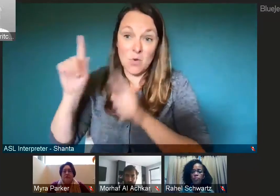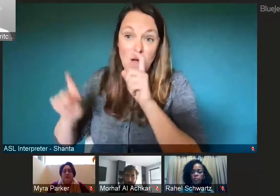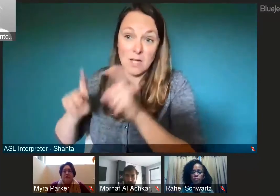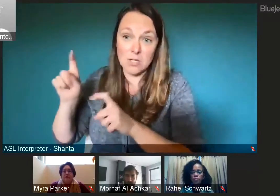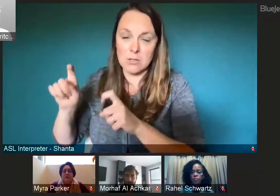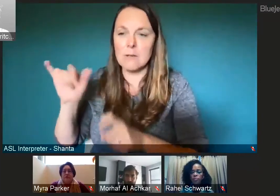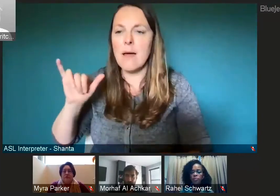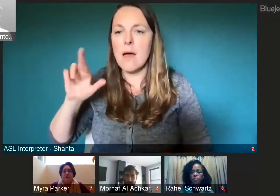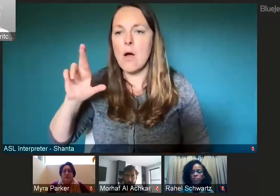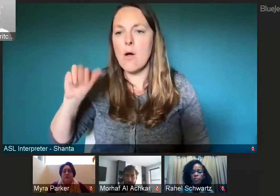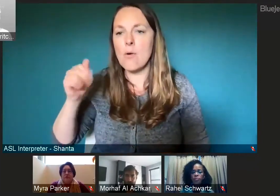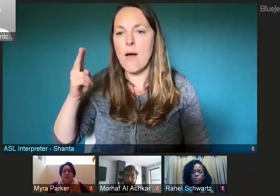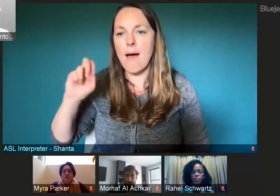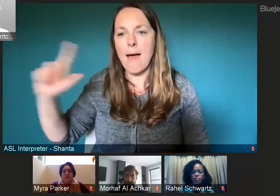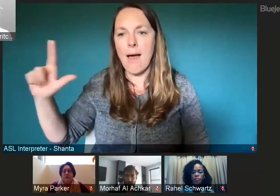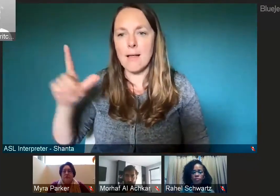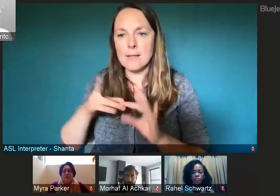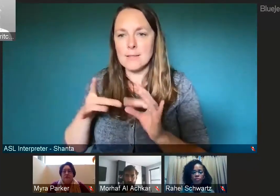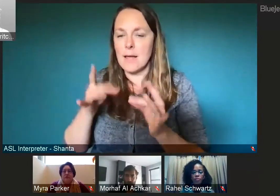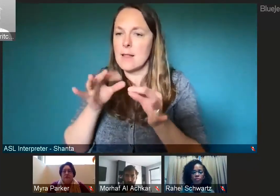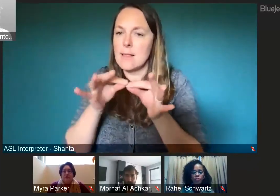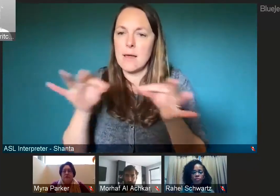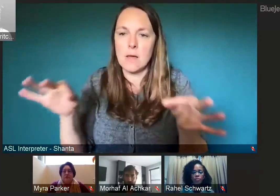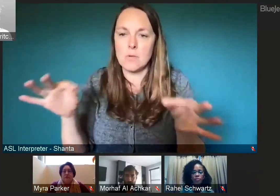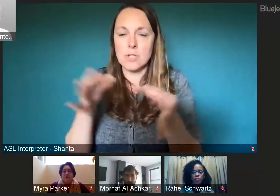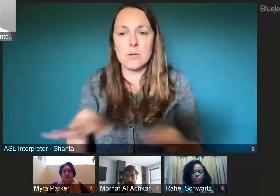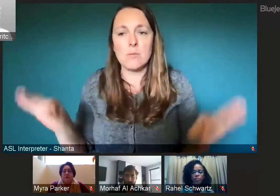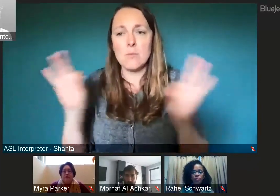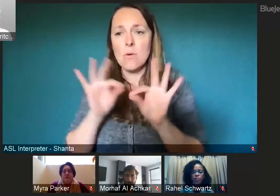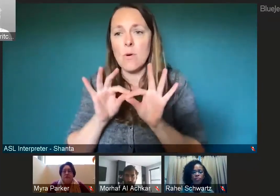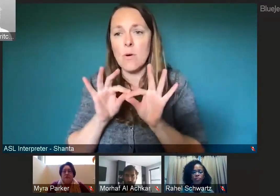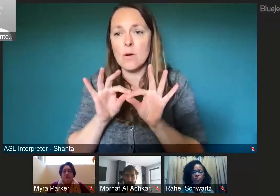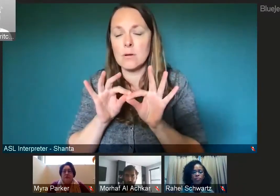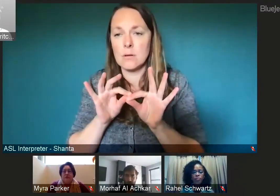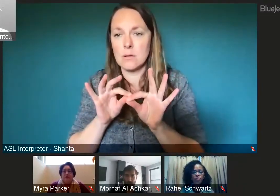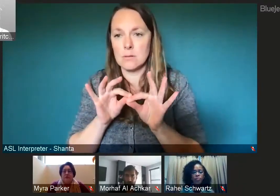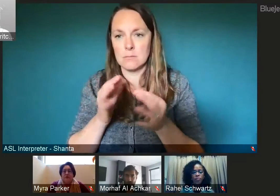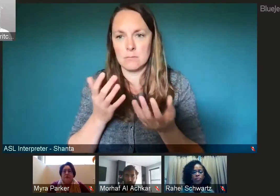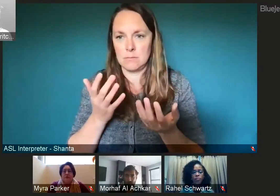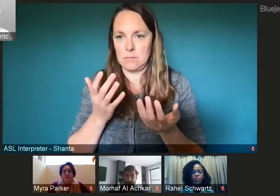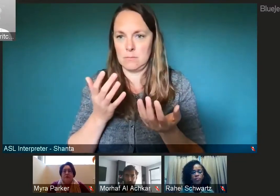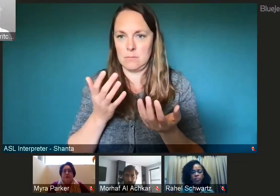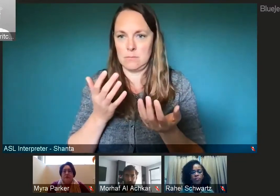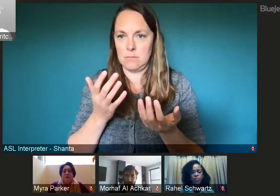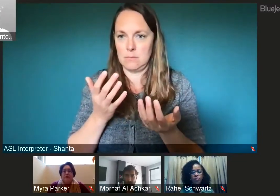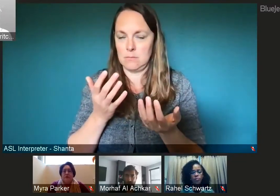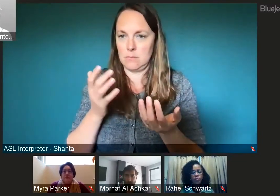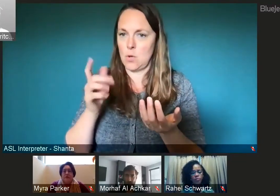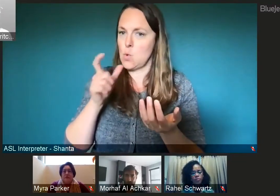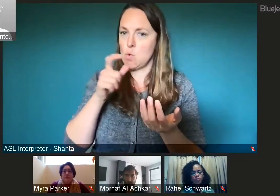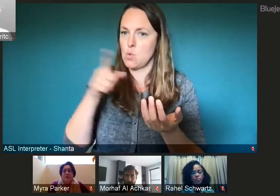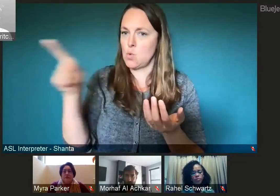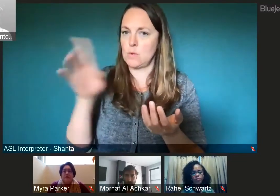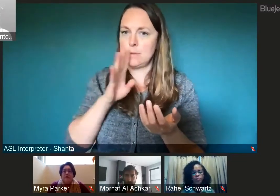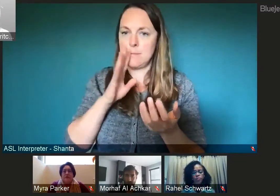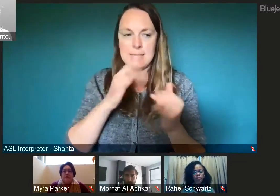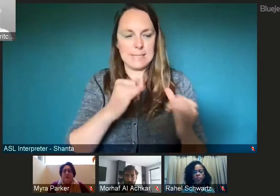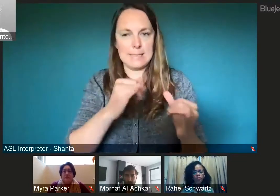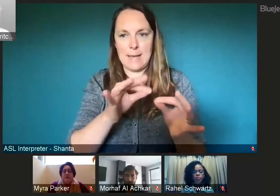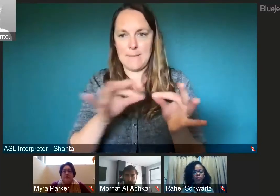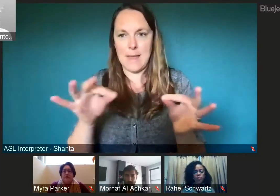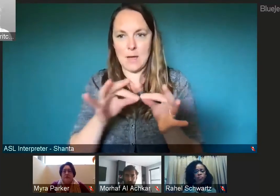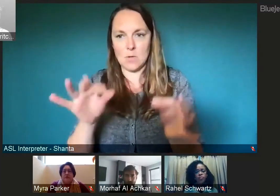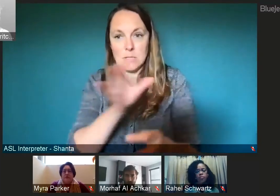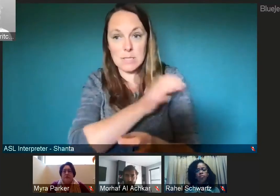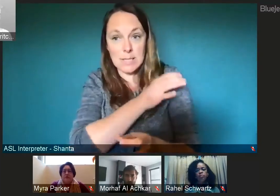Rahel said, language is so important. How are you handling the languages? That's always my question to clinical